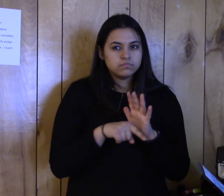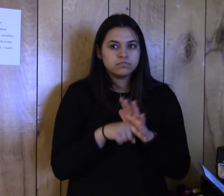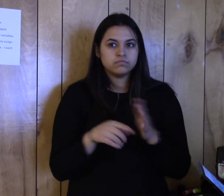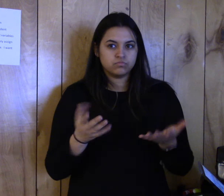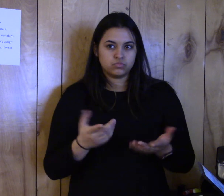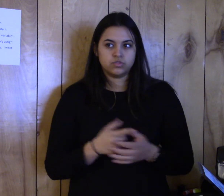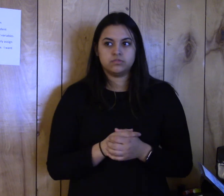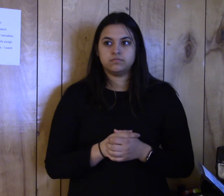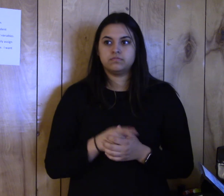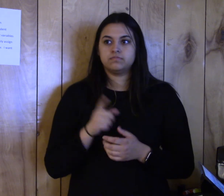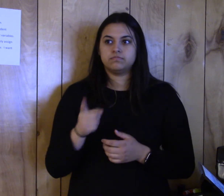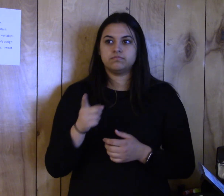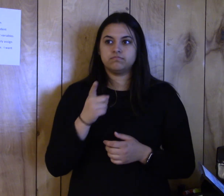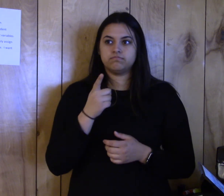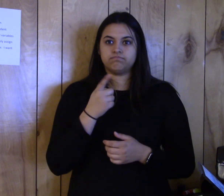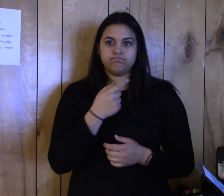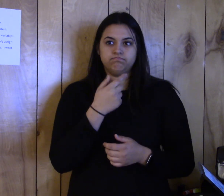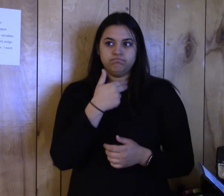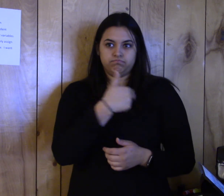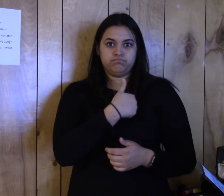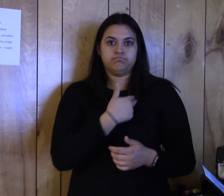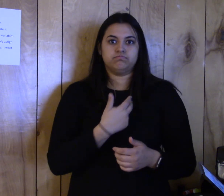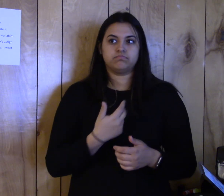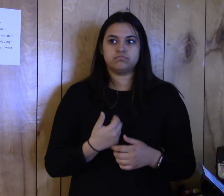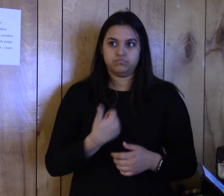Get shot. Yep, that'd do it.